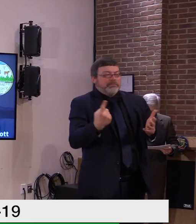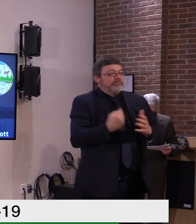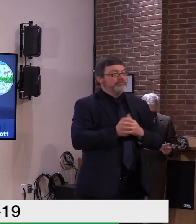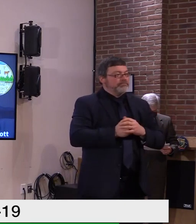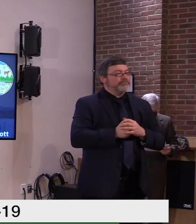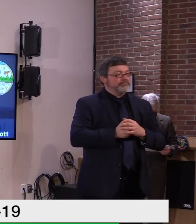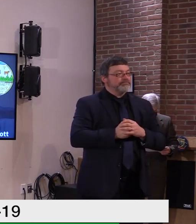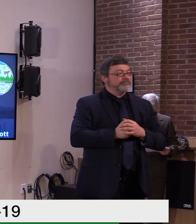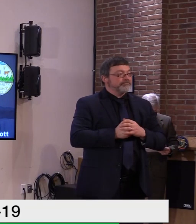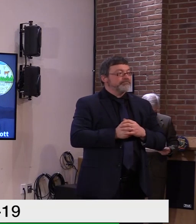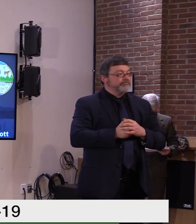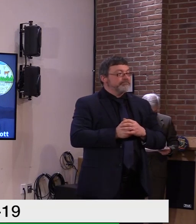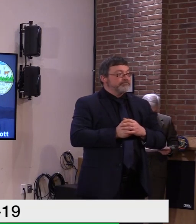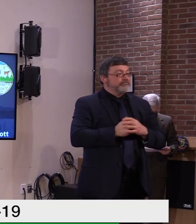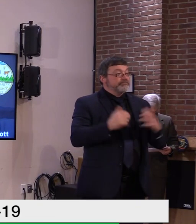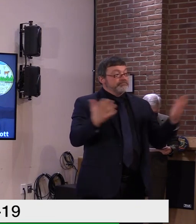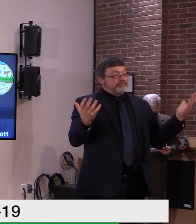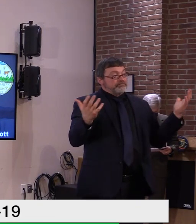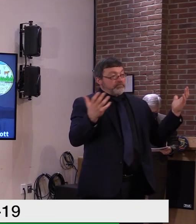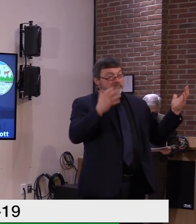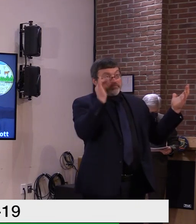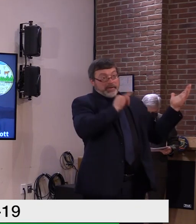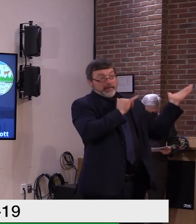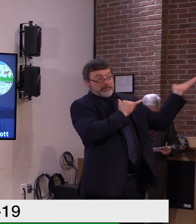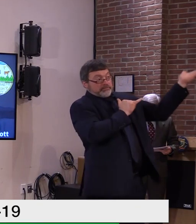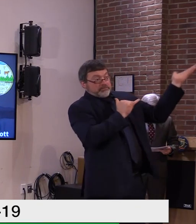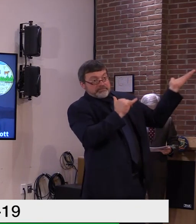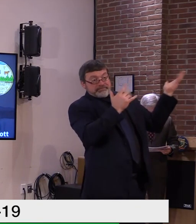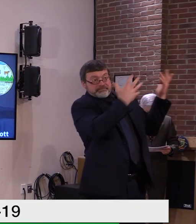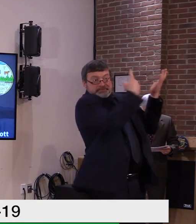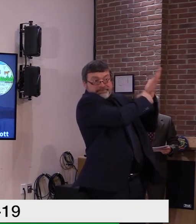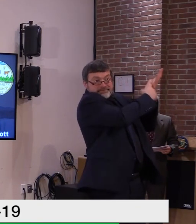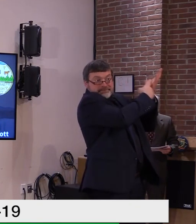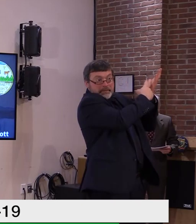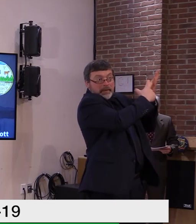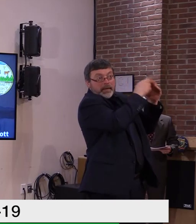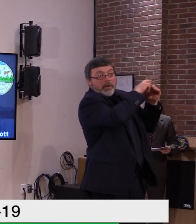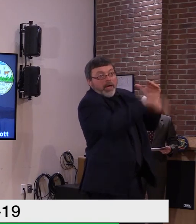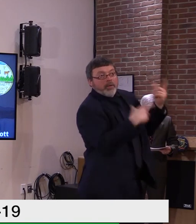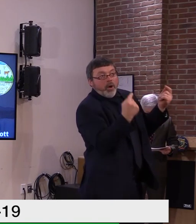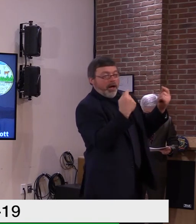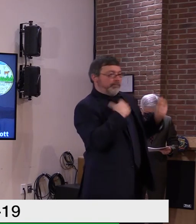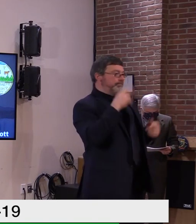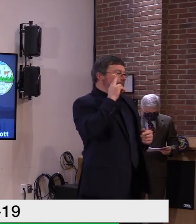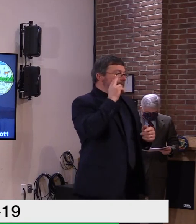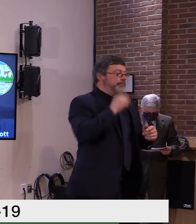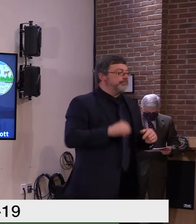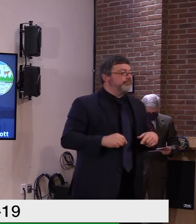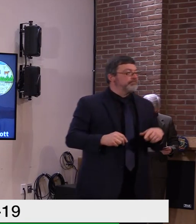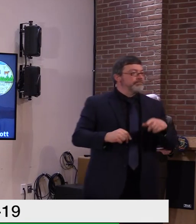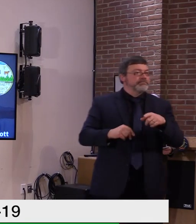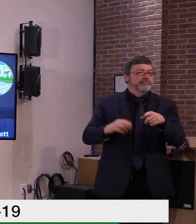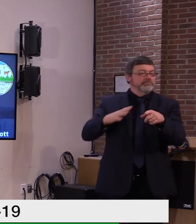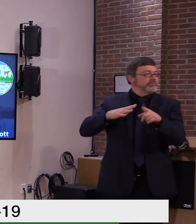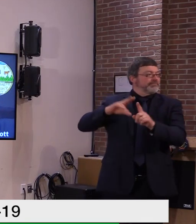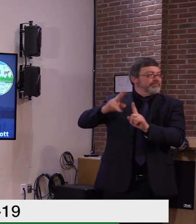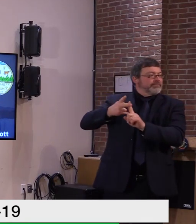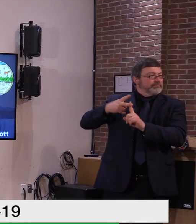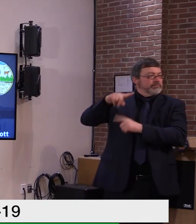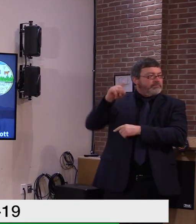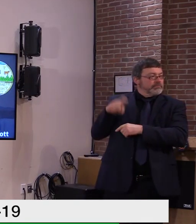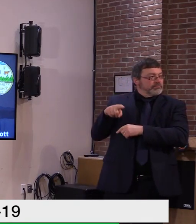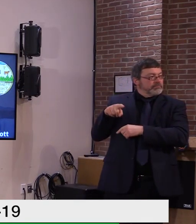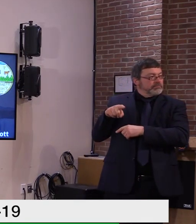what happens in the end. And very quickly, we're 3 weeks away from a new administration. Has that administration reached out